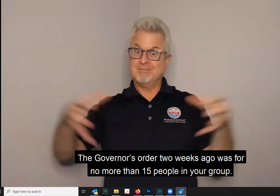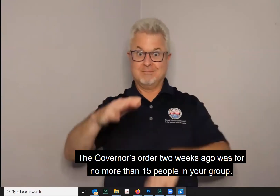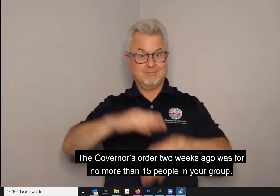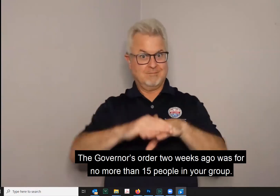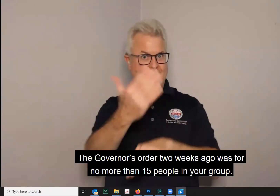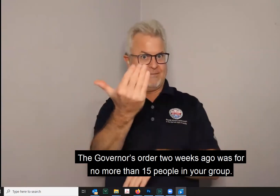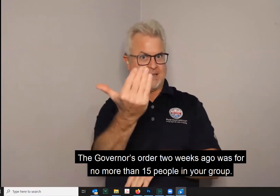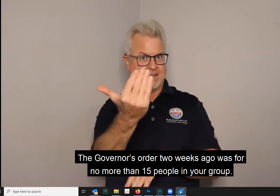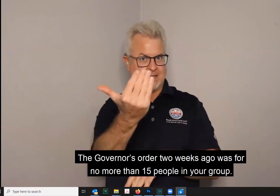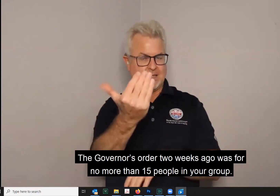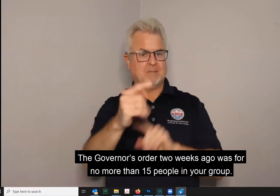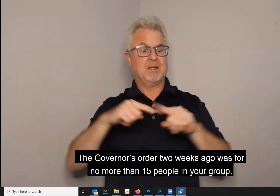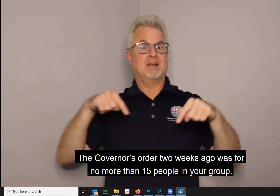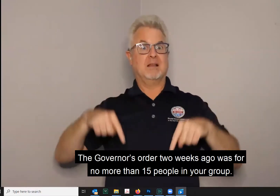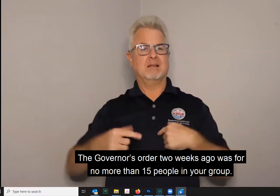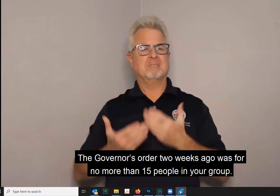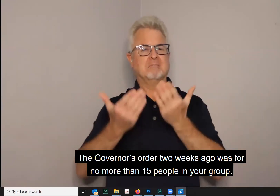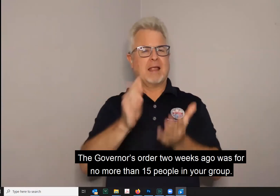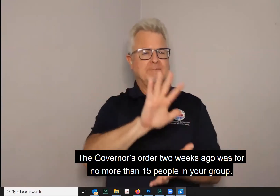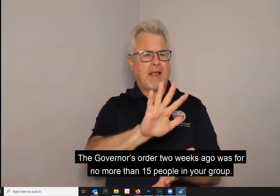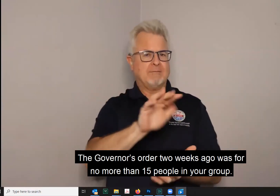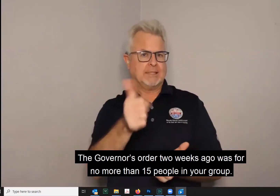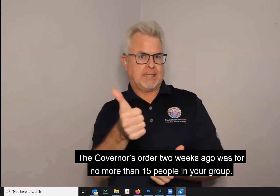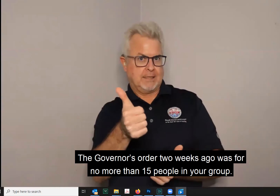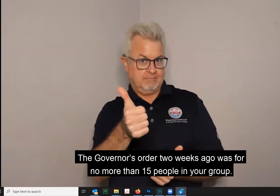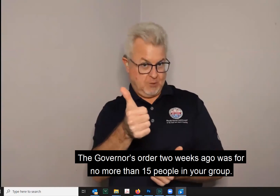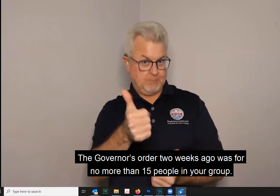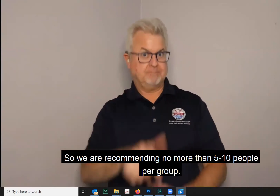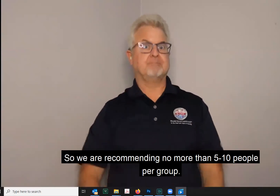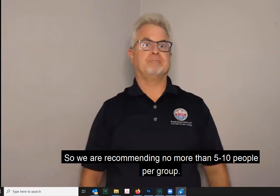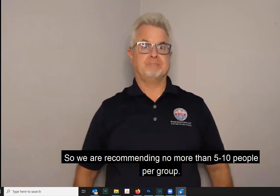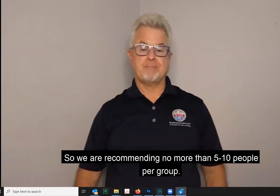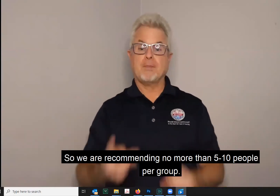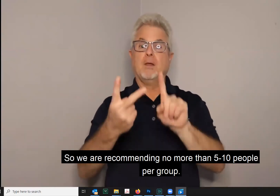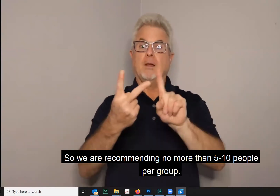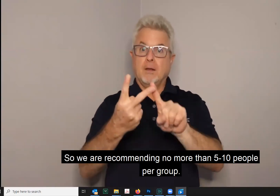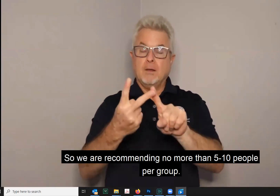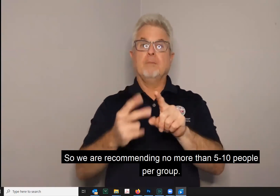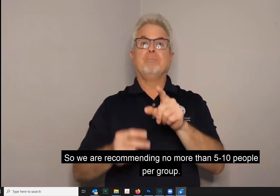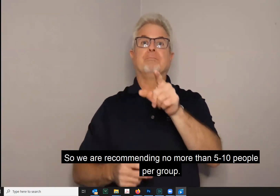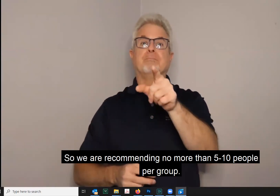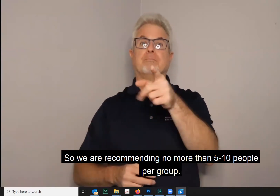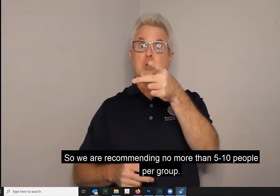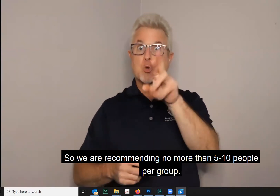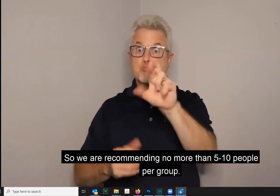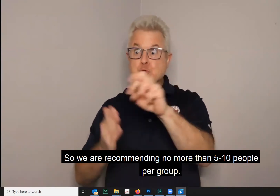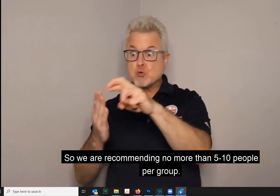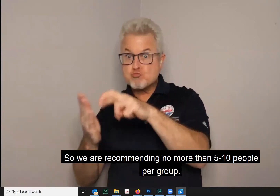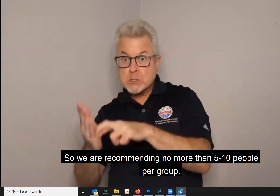be no more than 5 to 10 people. The governor's order 2 weeks ago was for no more than 15 people in your group. So we